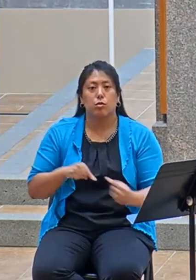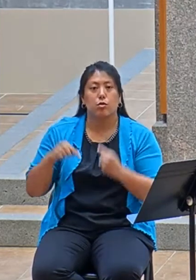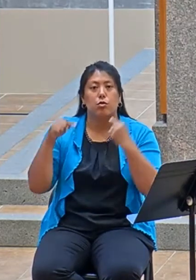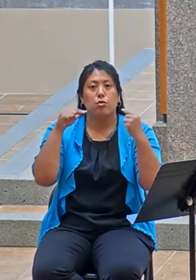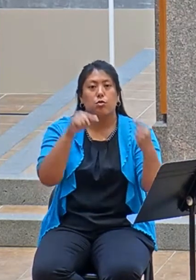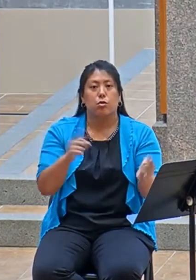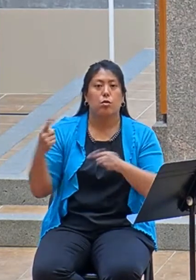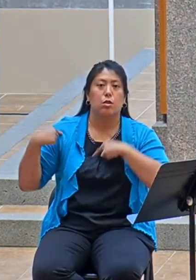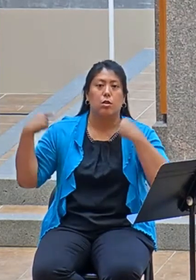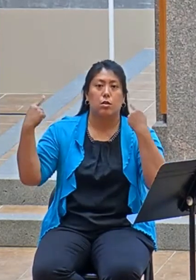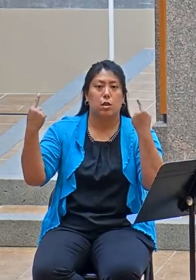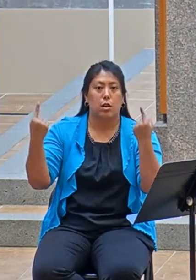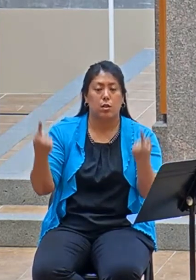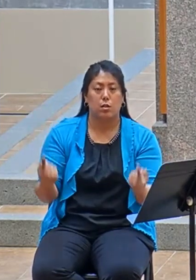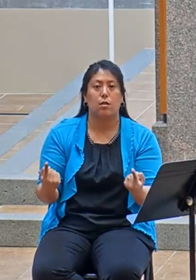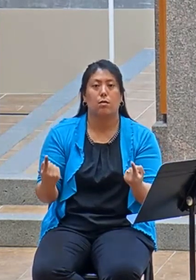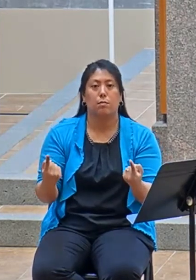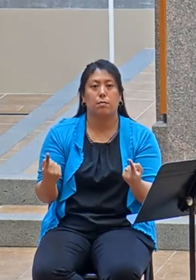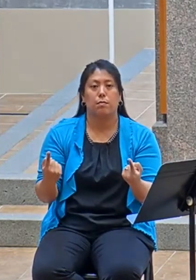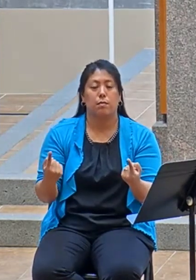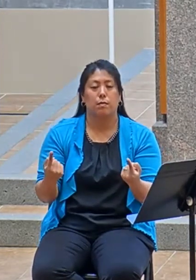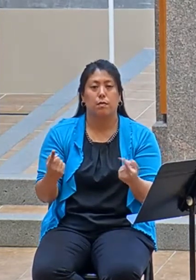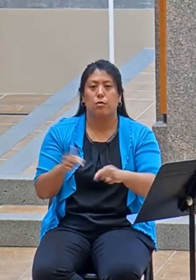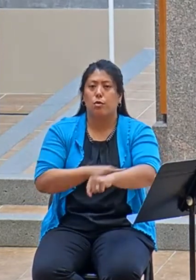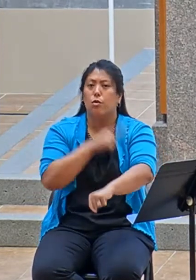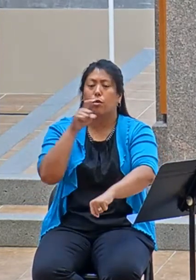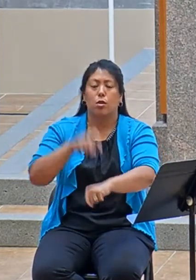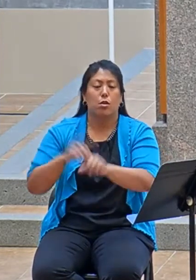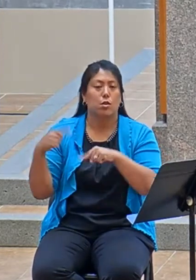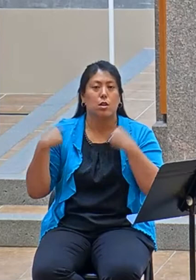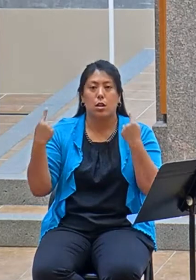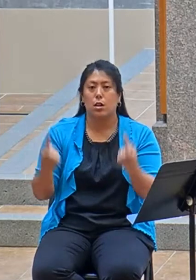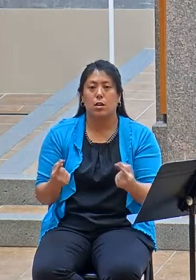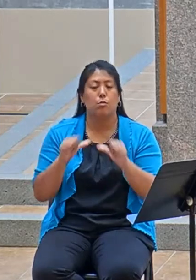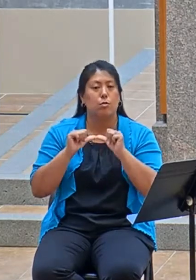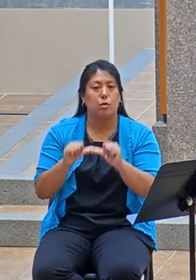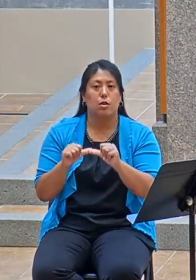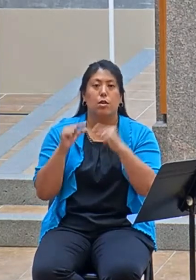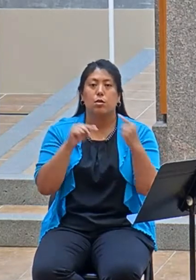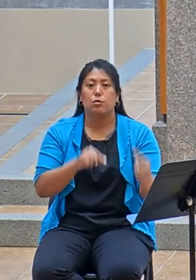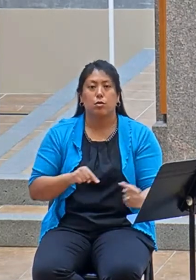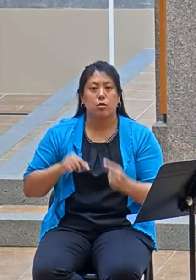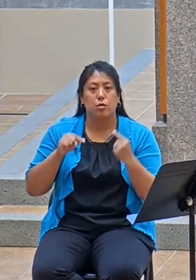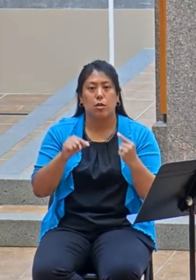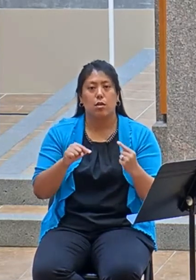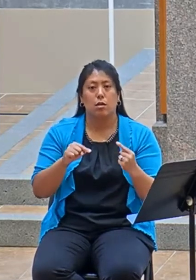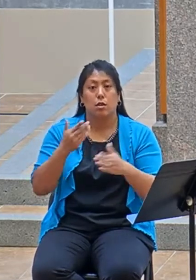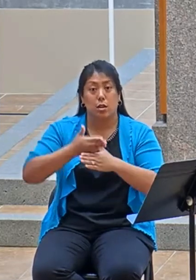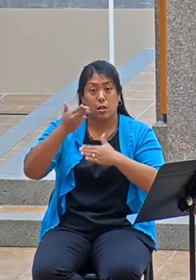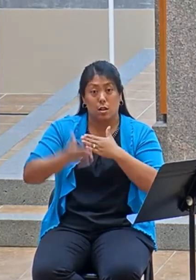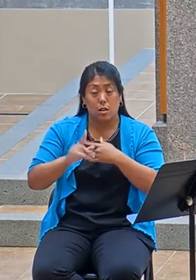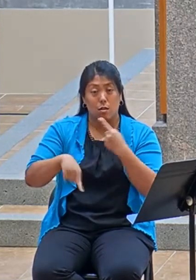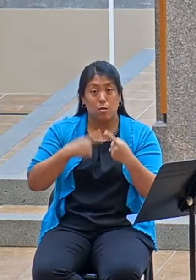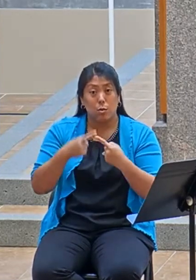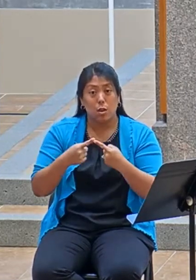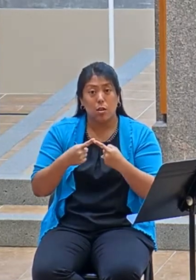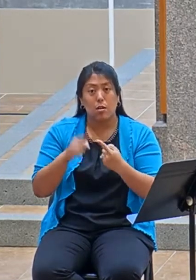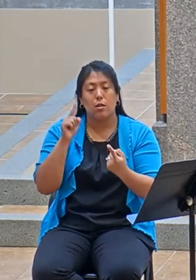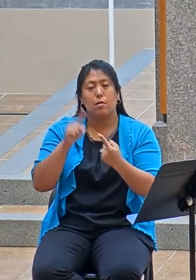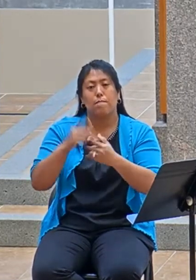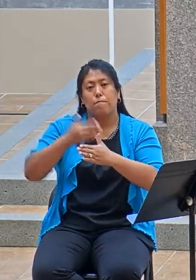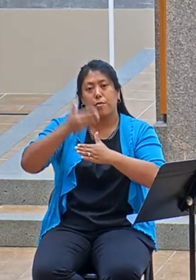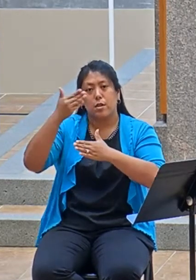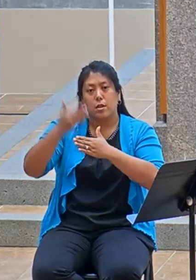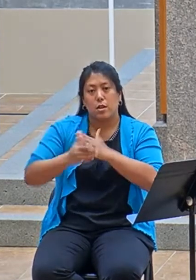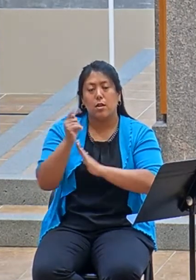final victory, for a very, very long time. A struggle that will not end until the end of